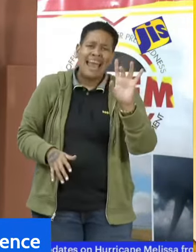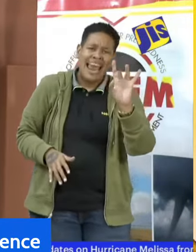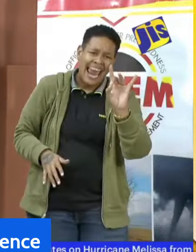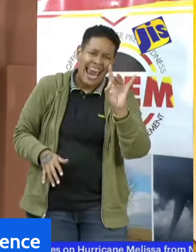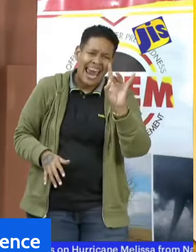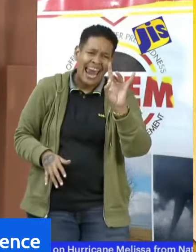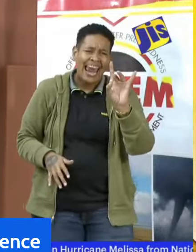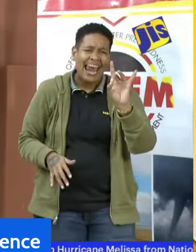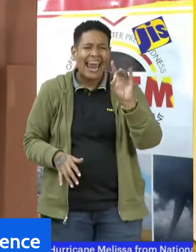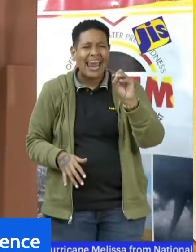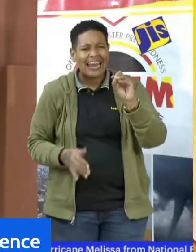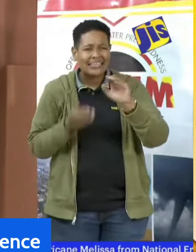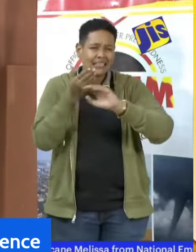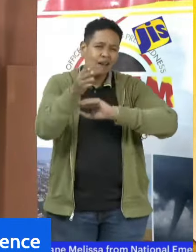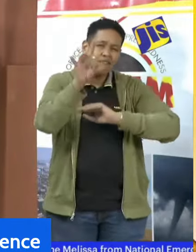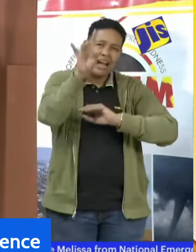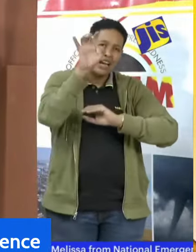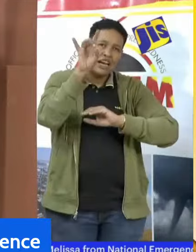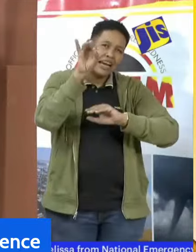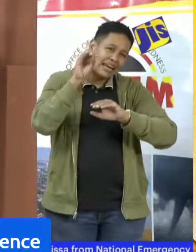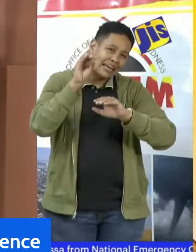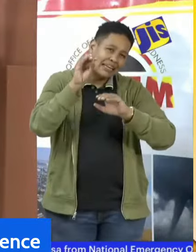880 odd shelters,